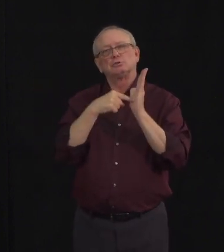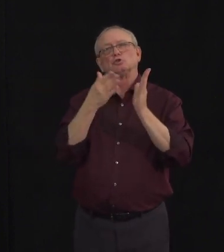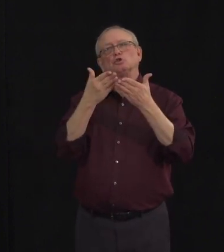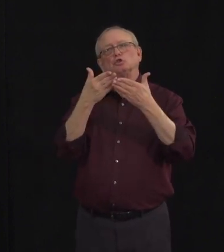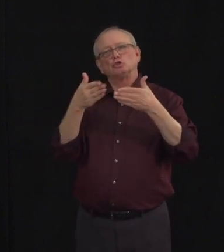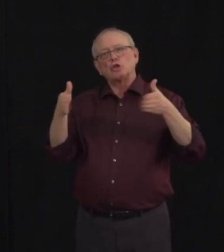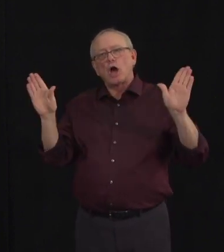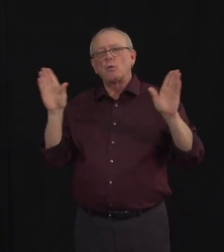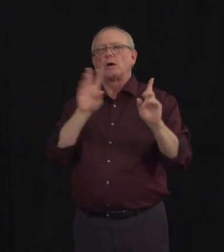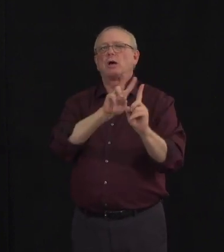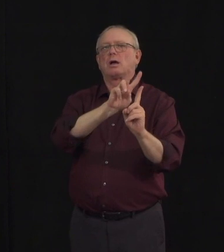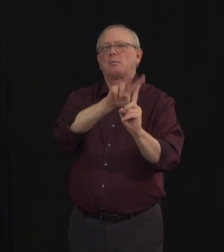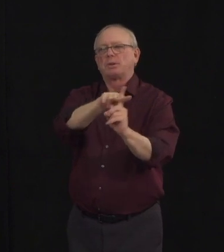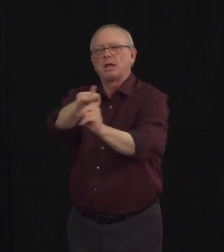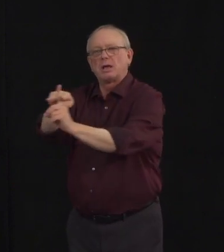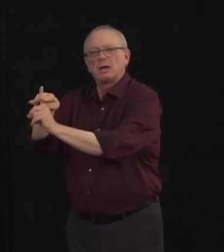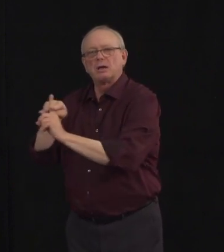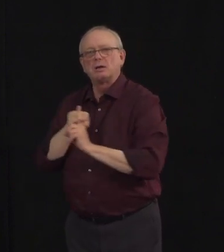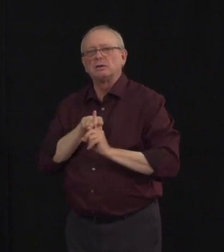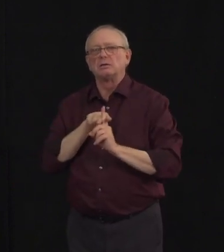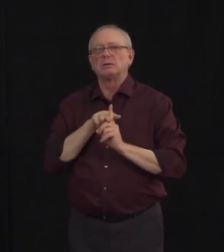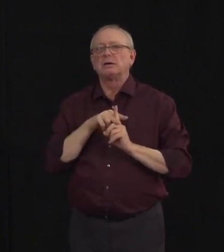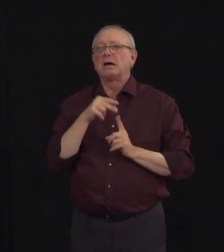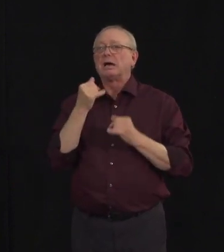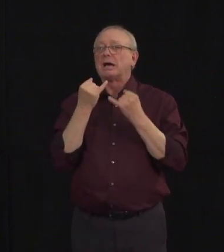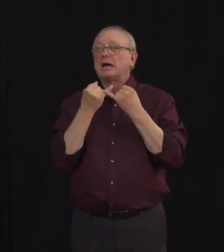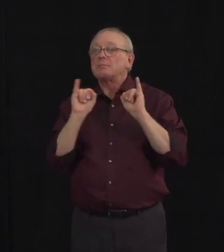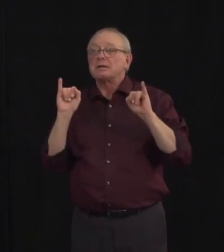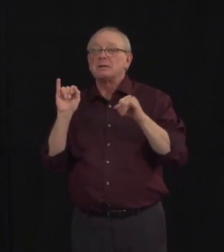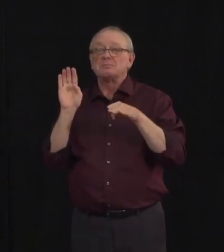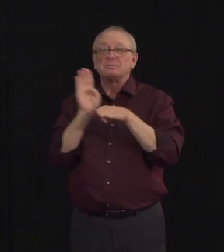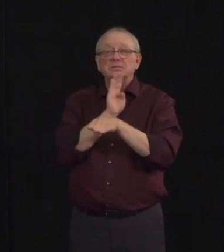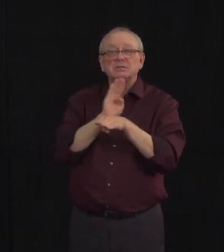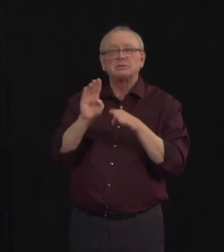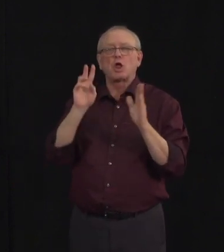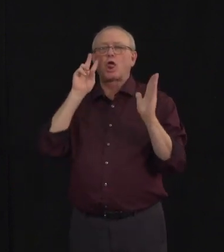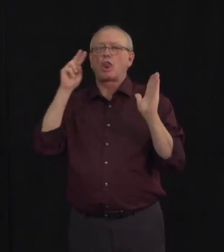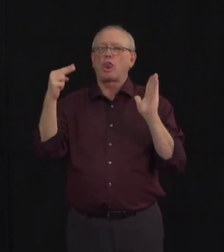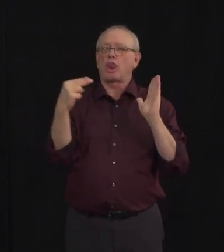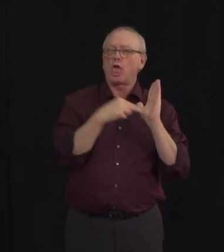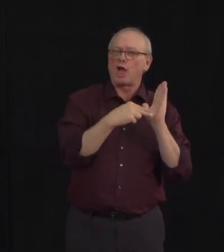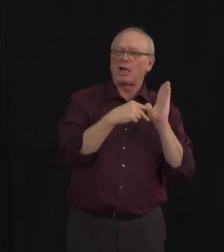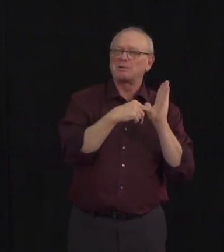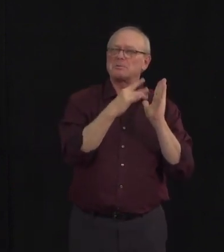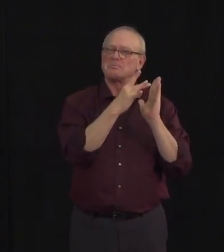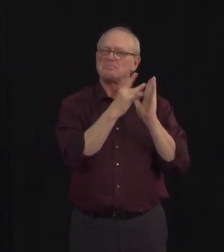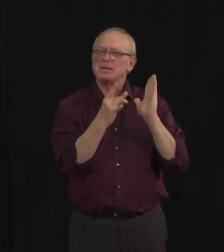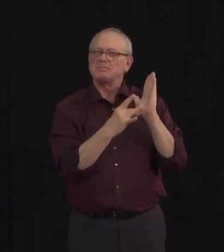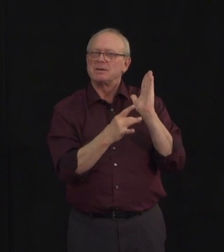sectors can work with that to adapt it to their own setting. And I'm not sure if Minister Furr, you have anything to add?